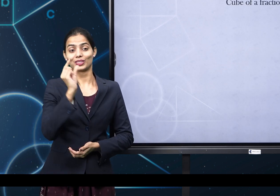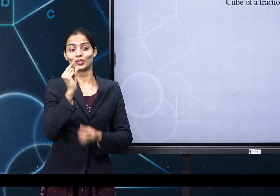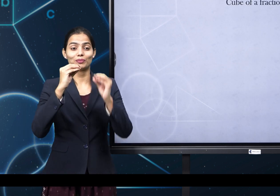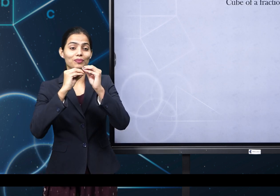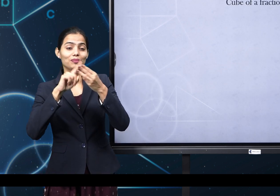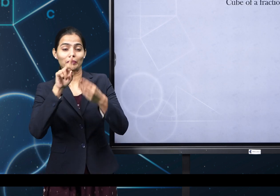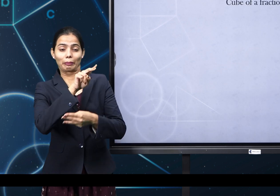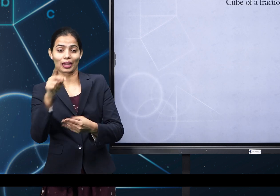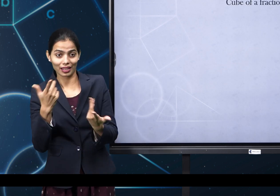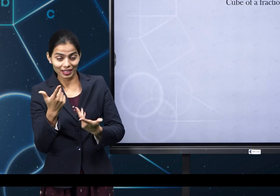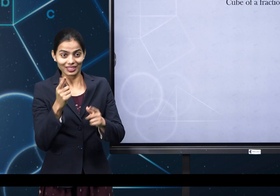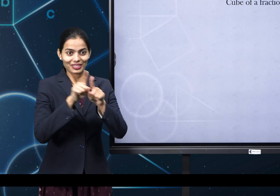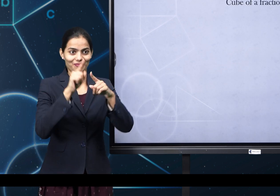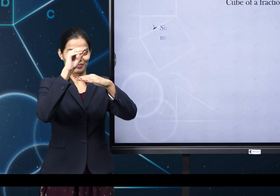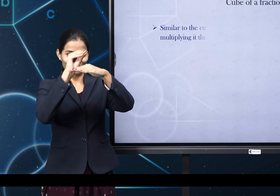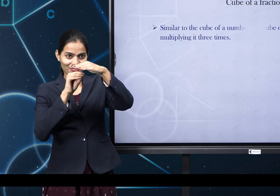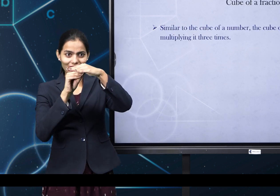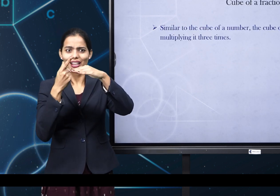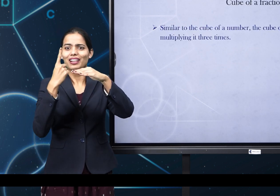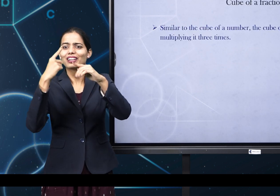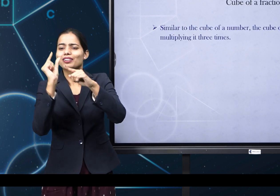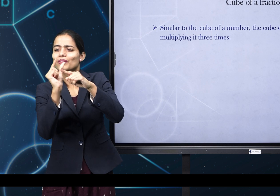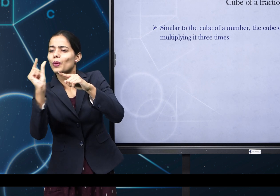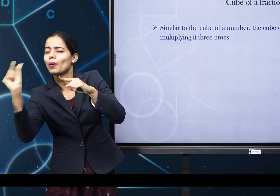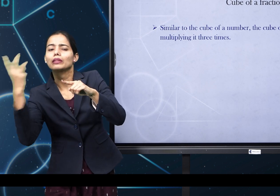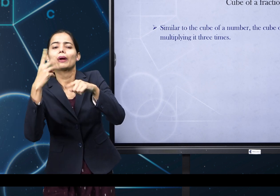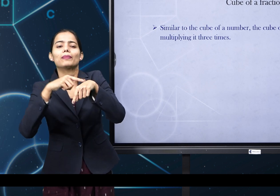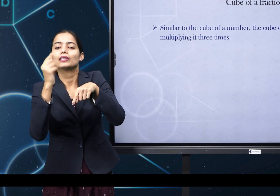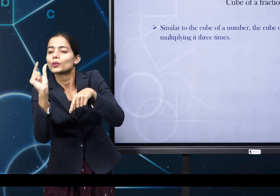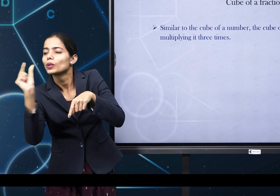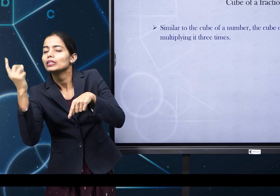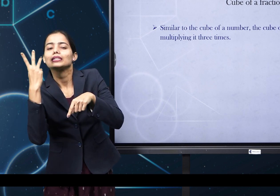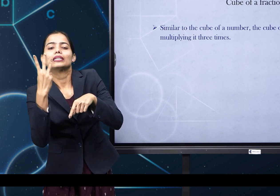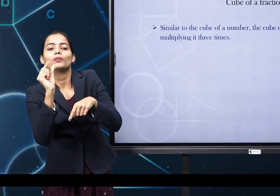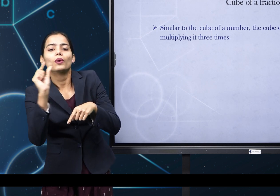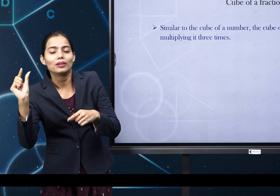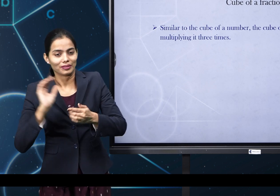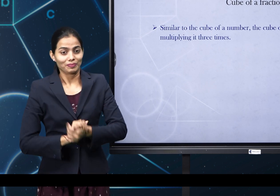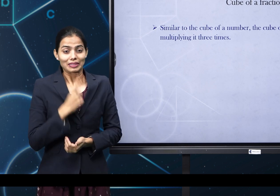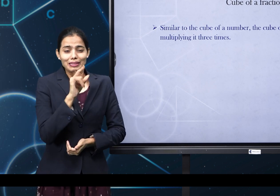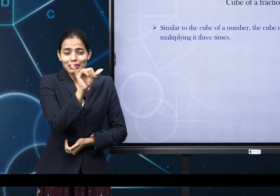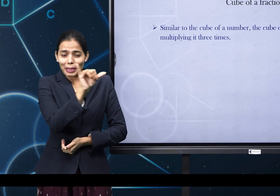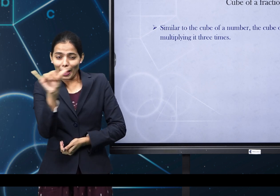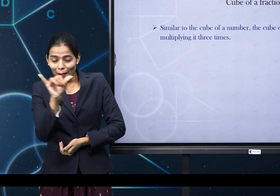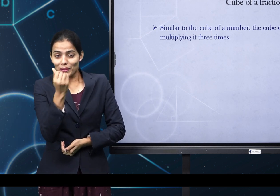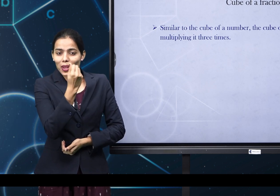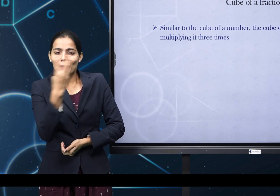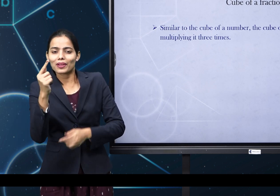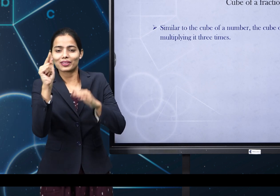Cube of a fraction. Similar to the cube of a number, the cube of a fraction can be found by multiplying